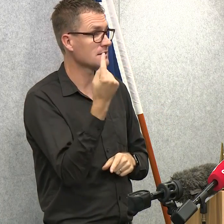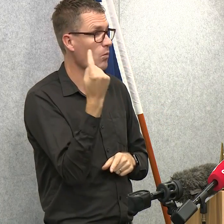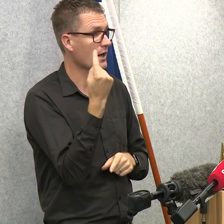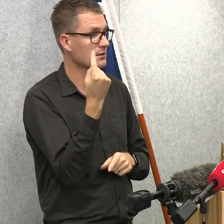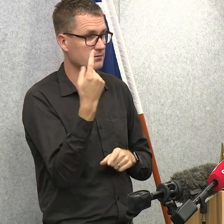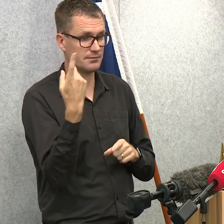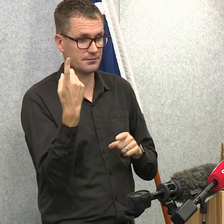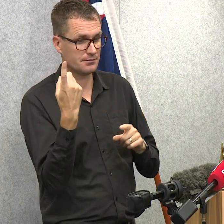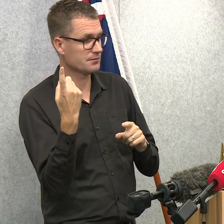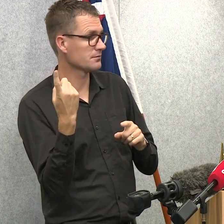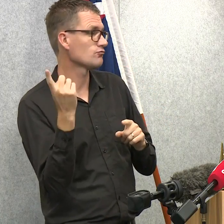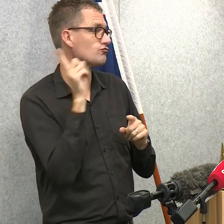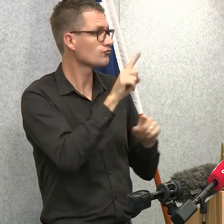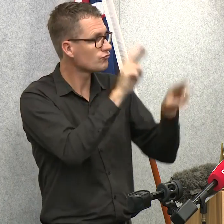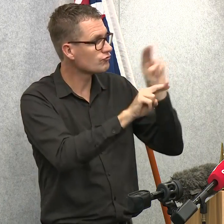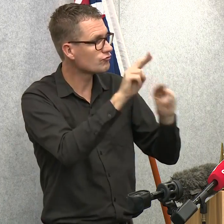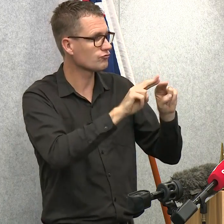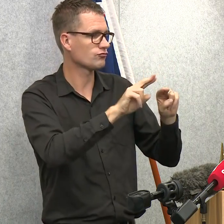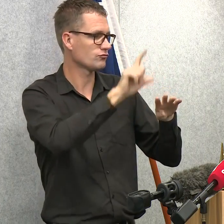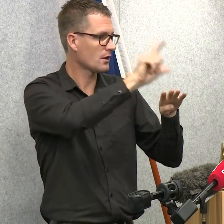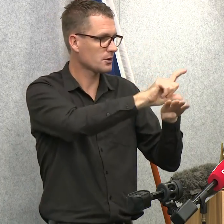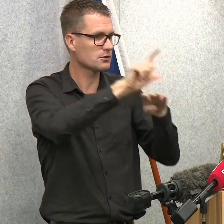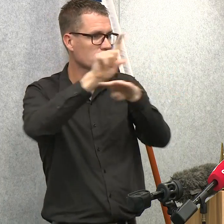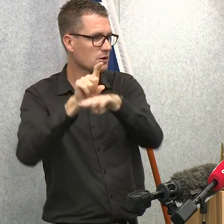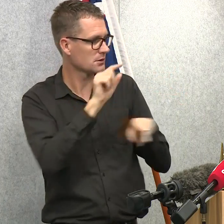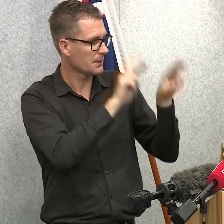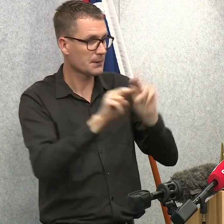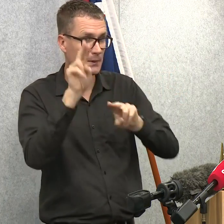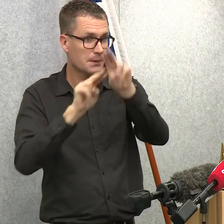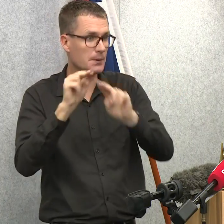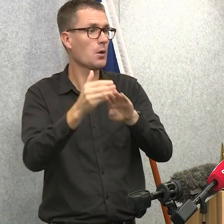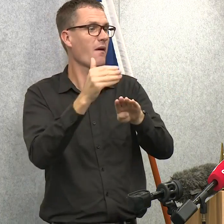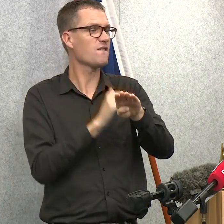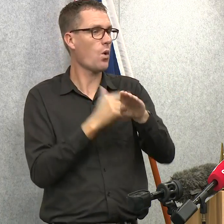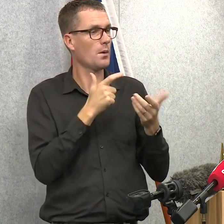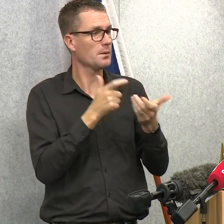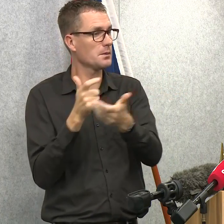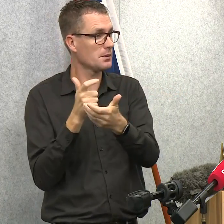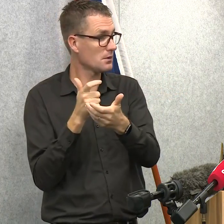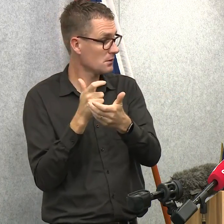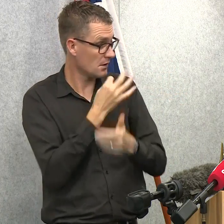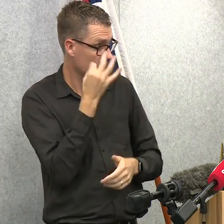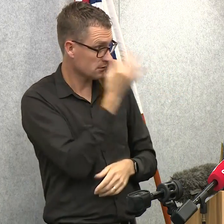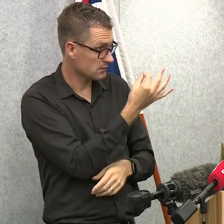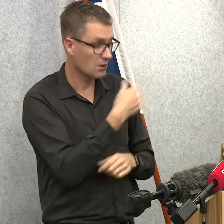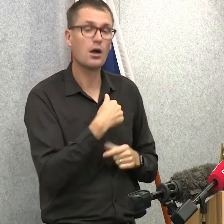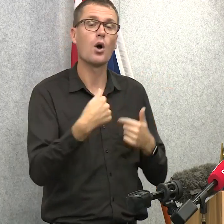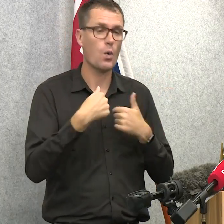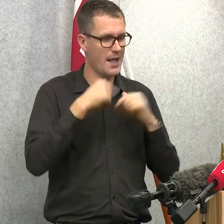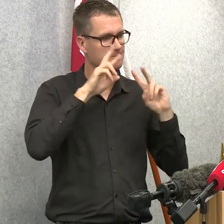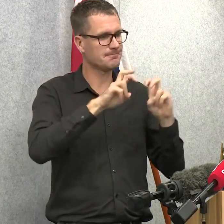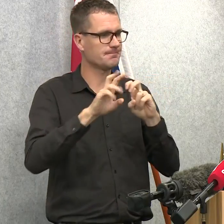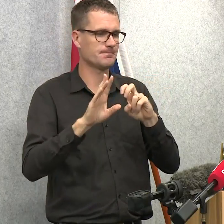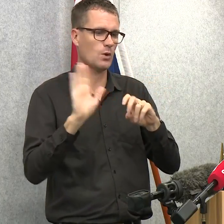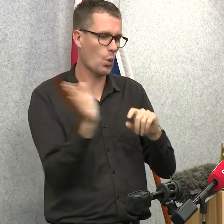scoped out the scenes of attack? Are you potentially looking for someone who went and scoped out the scenes of attack? We're looking at all of that, but we